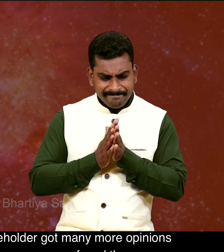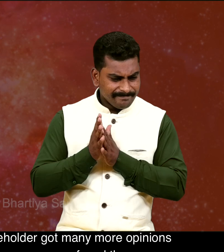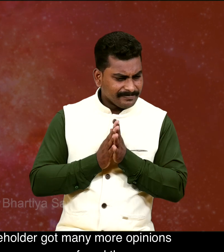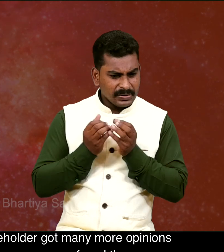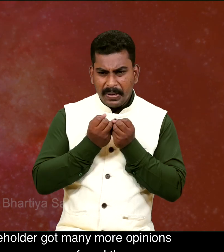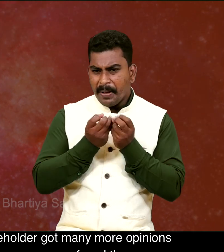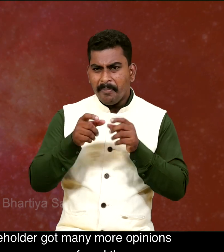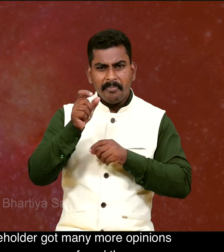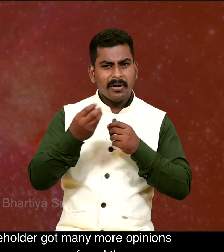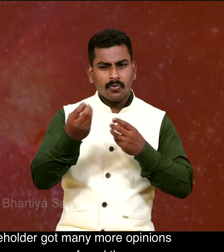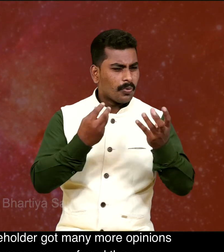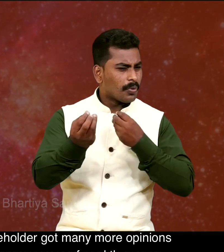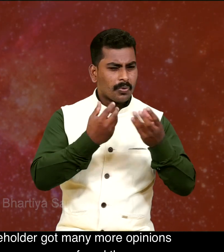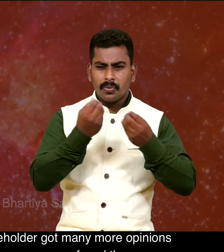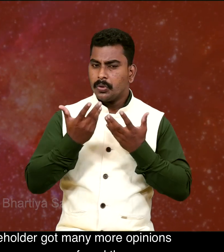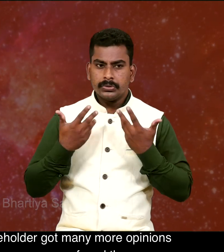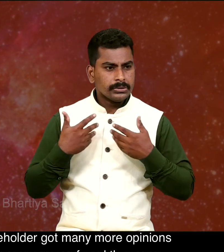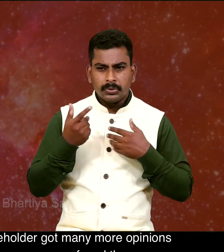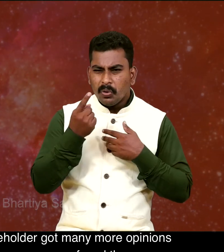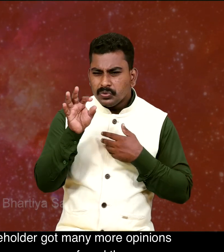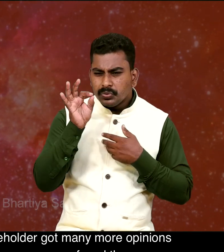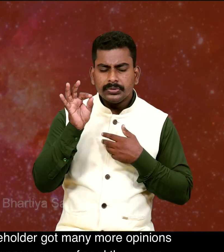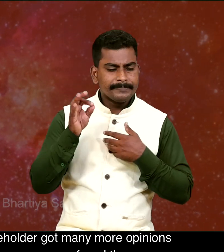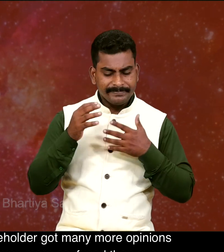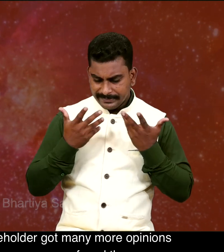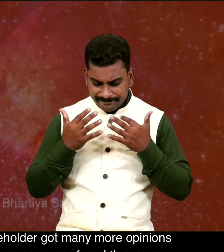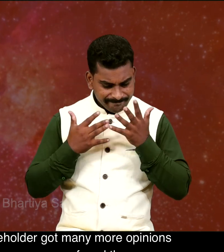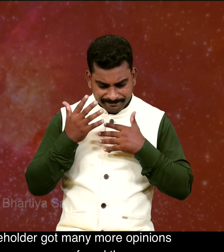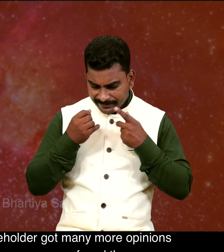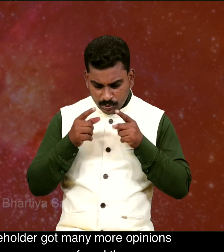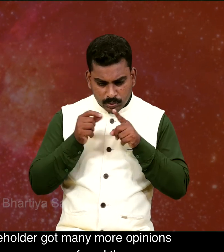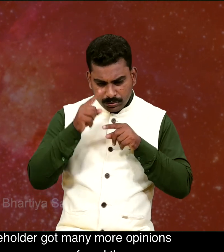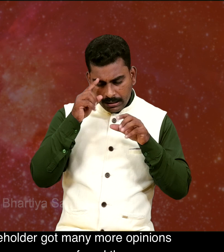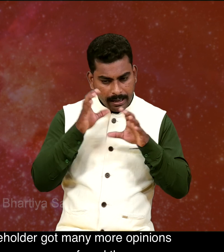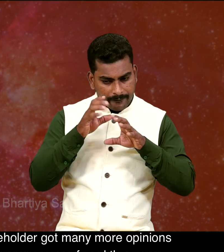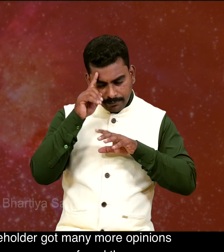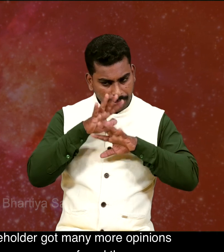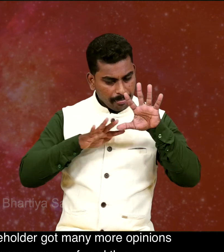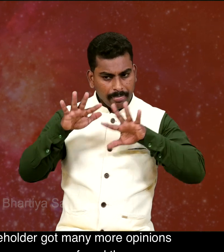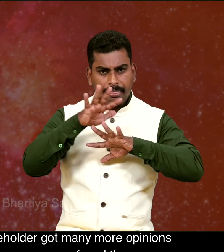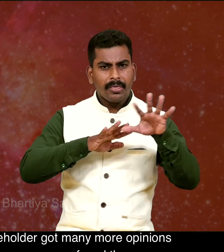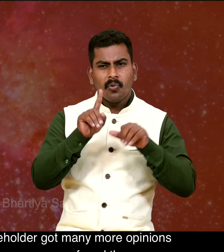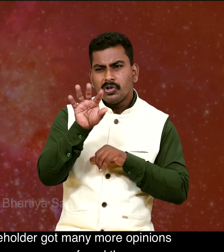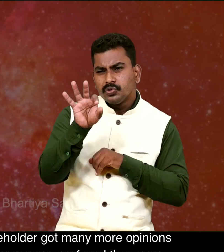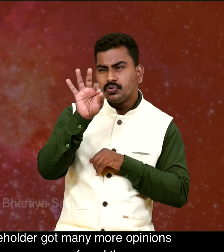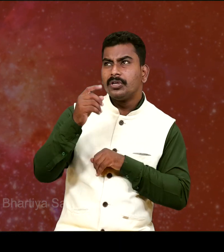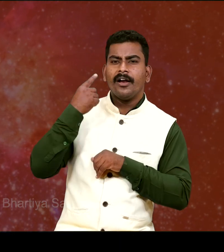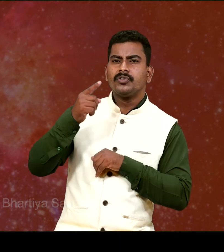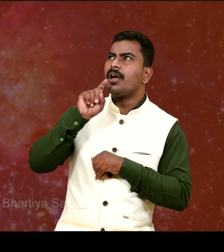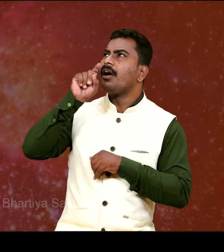more opinions and he was even more confused than ever. That night